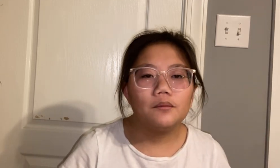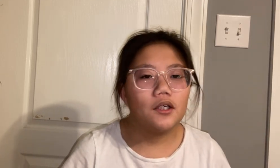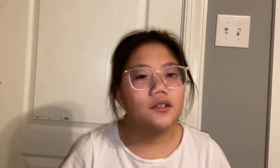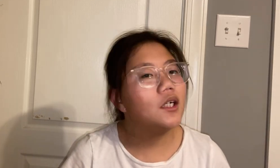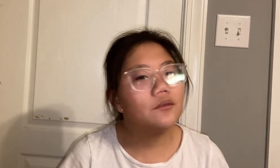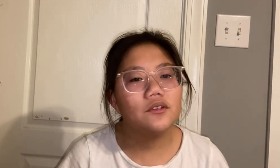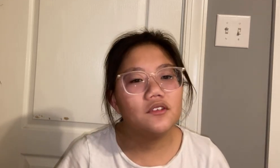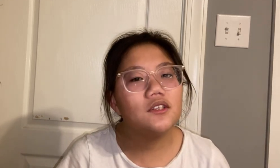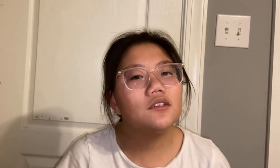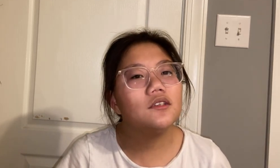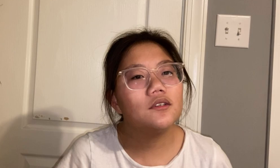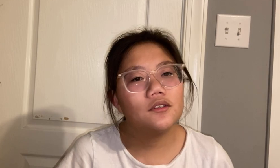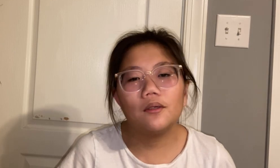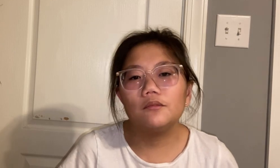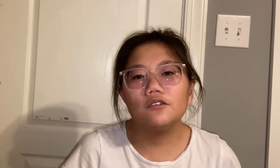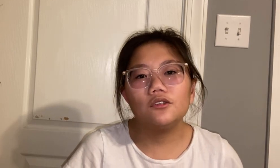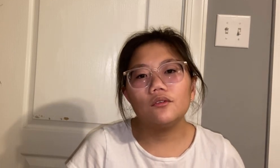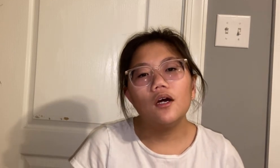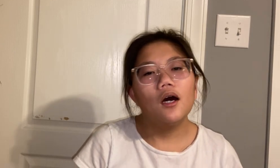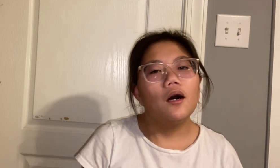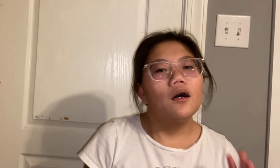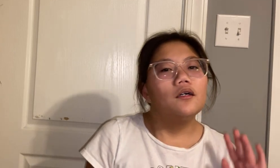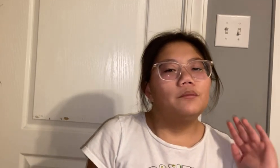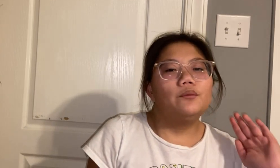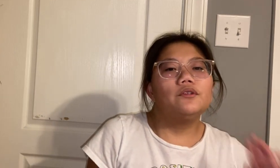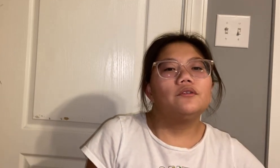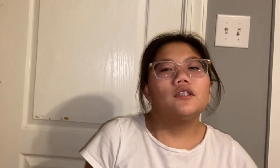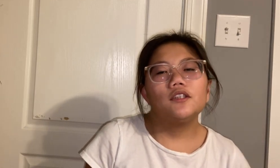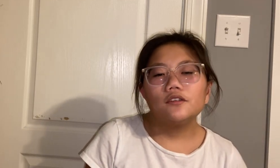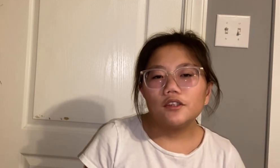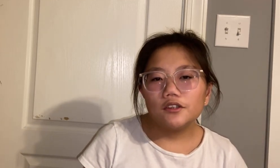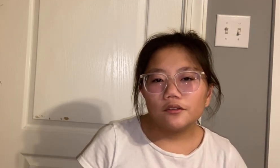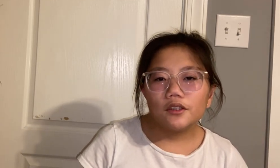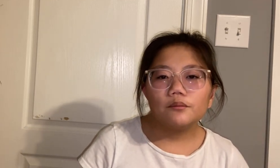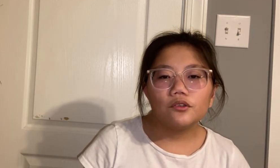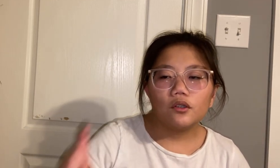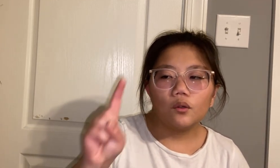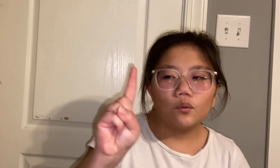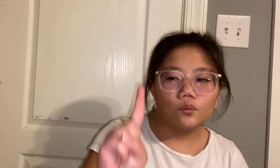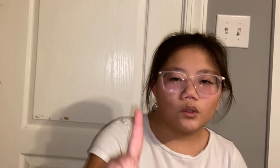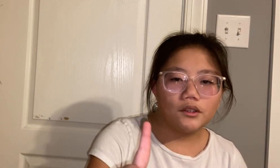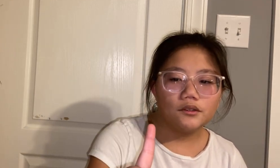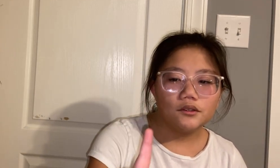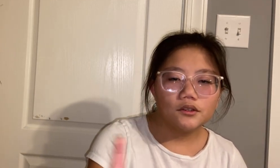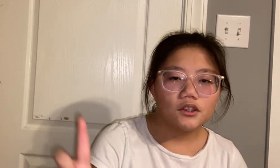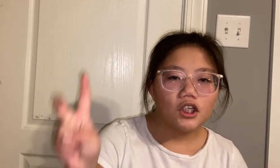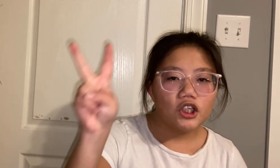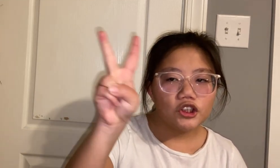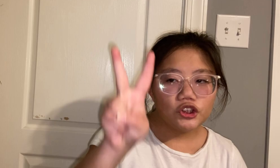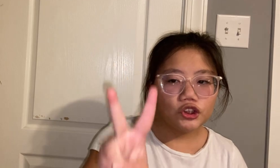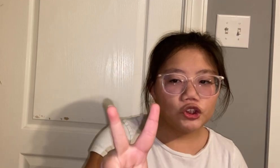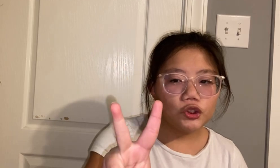not i don't live in england so i'm not really sure but we're doing guys out today so the numbers are one two